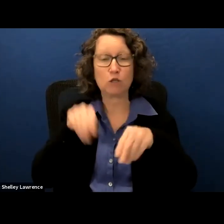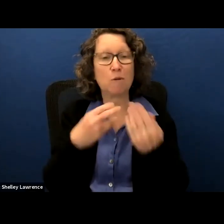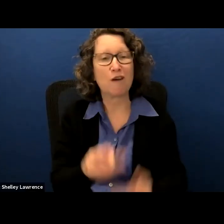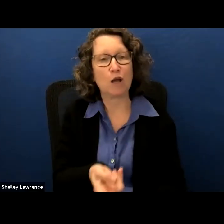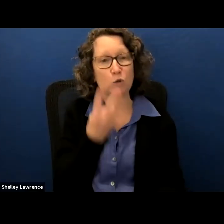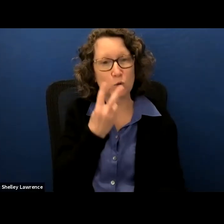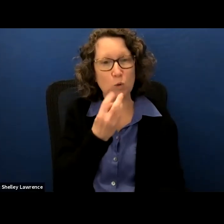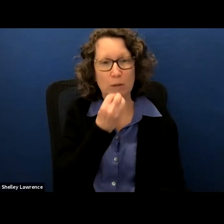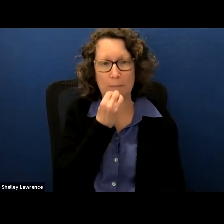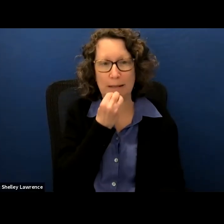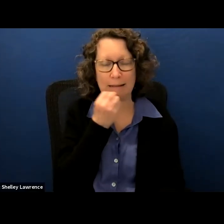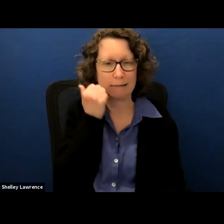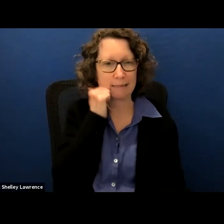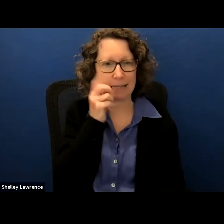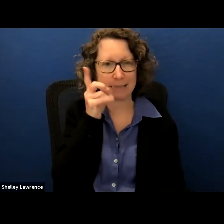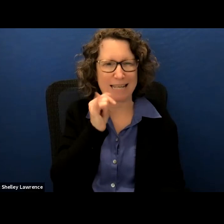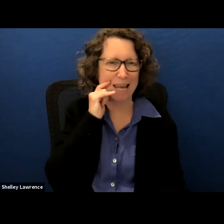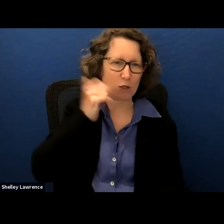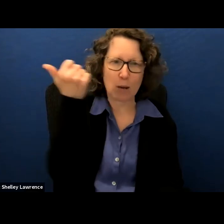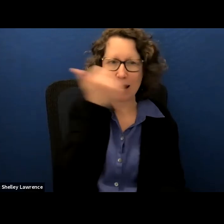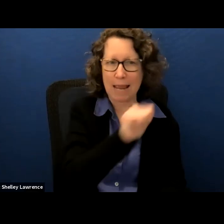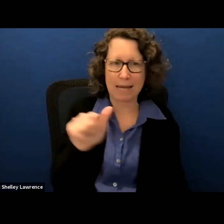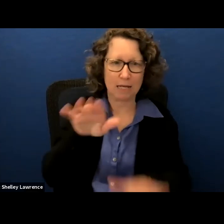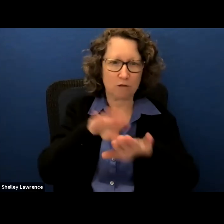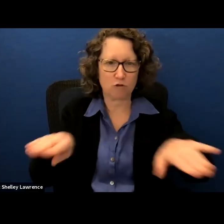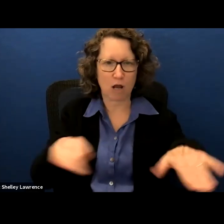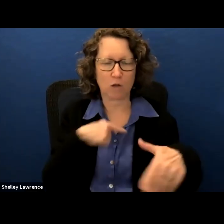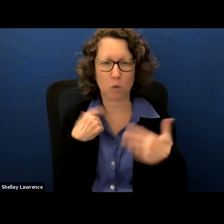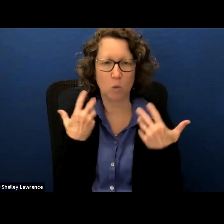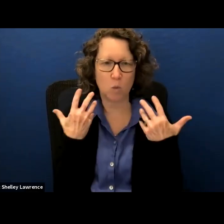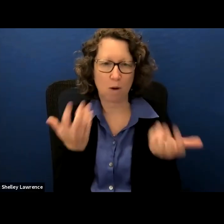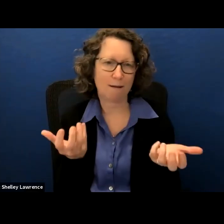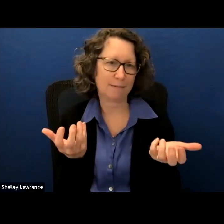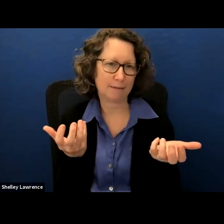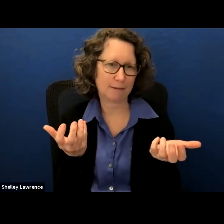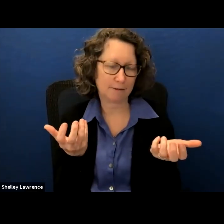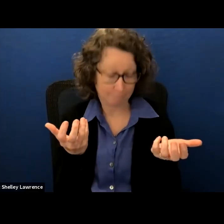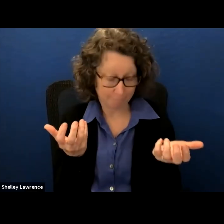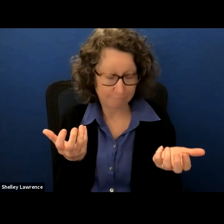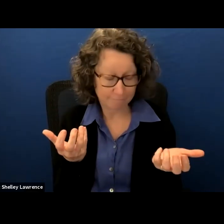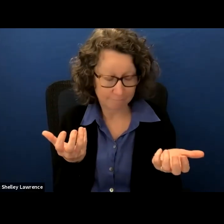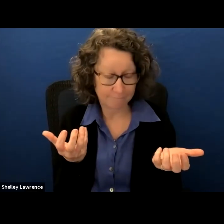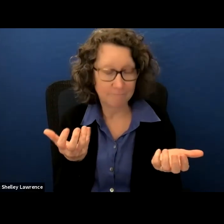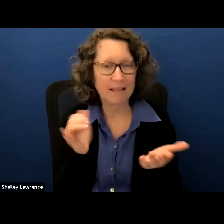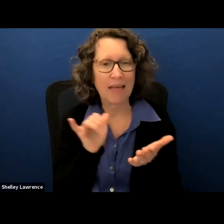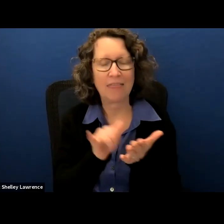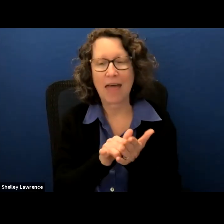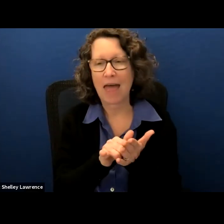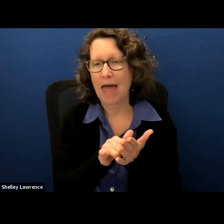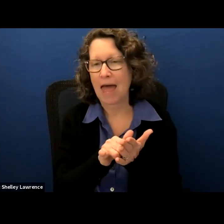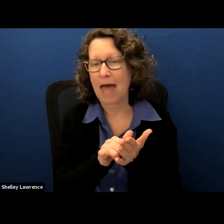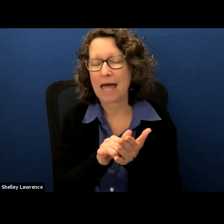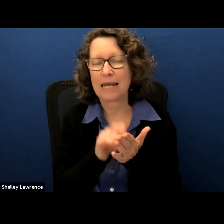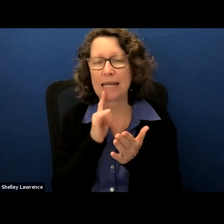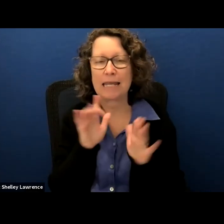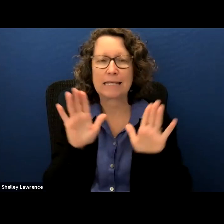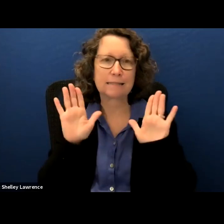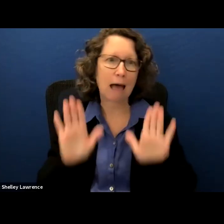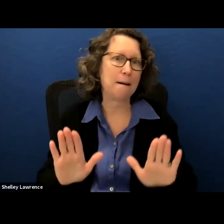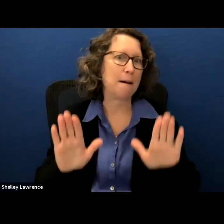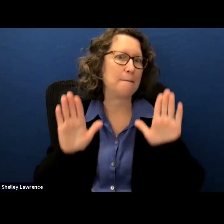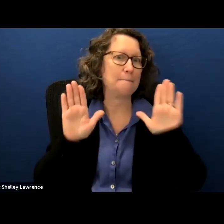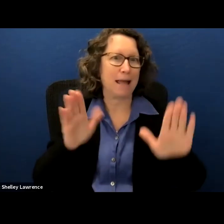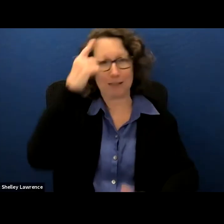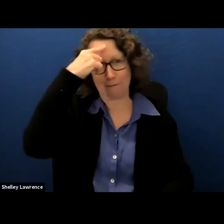2 meals a day to any child who wants one. And that is just so amazing